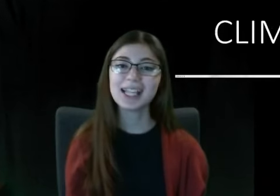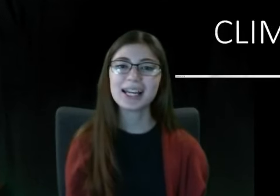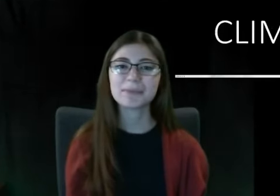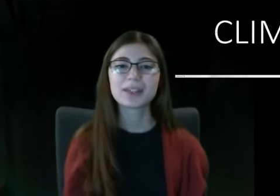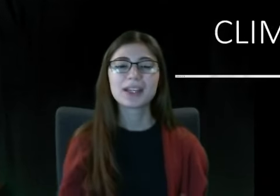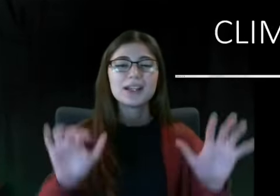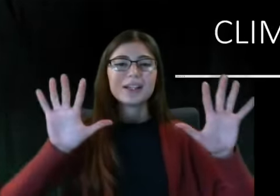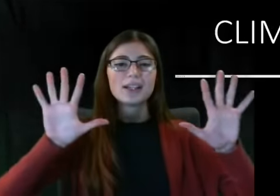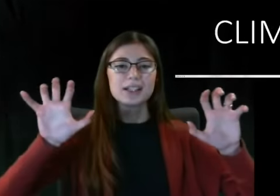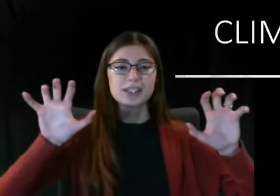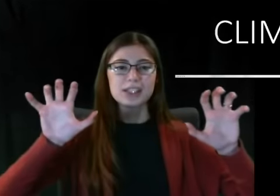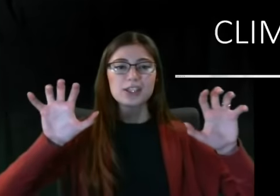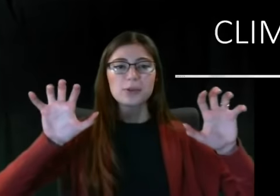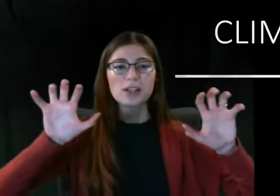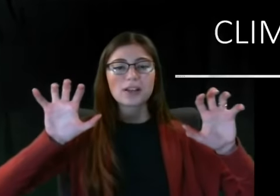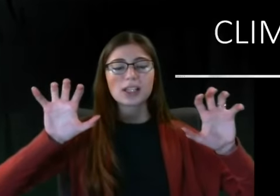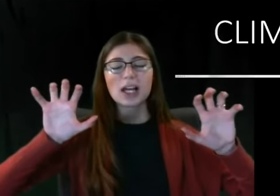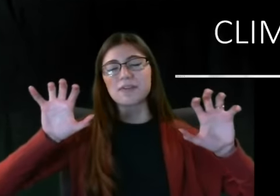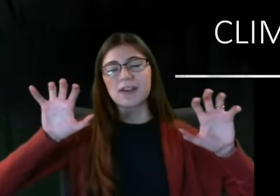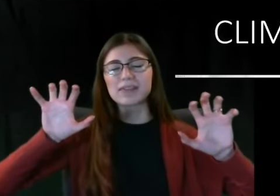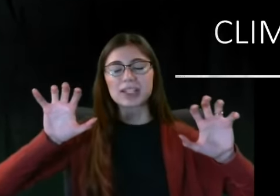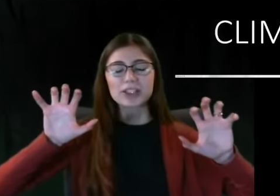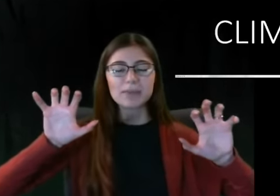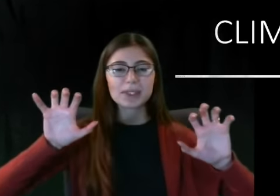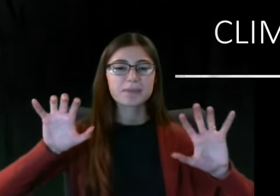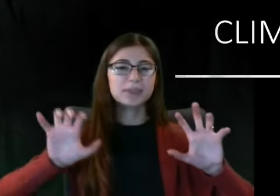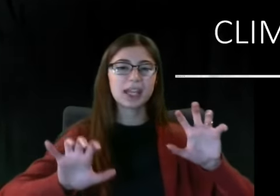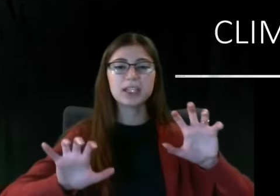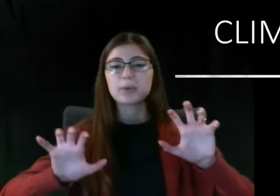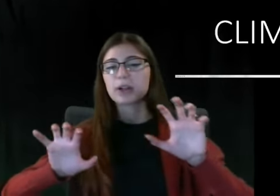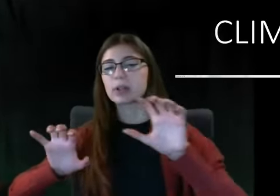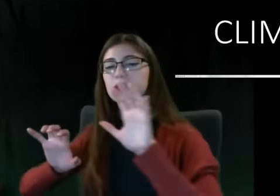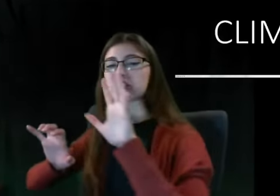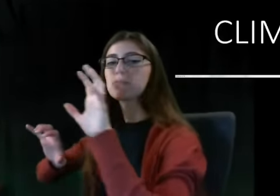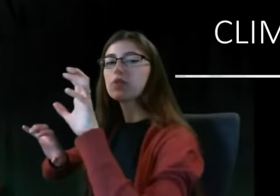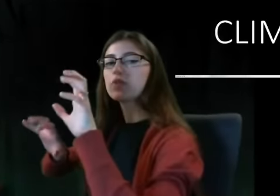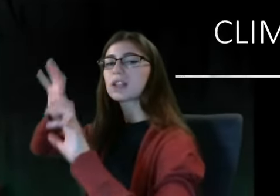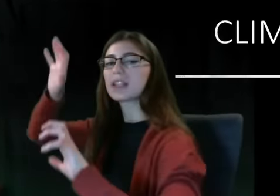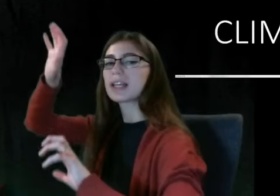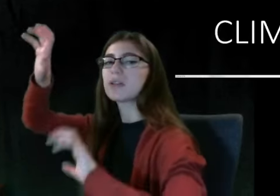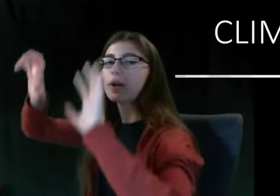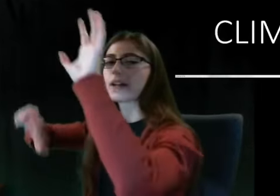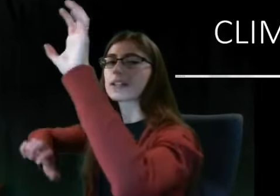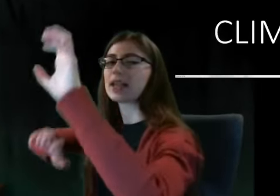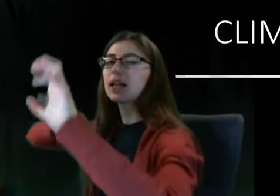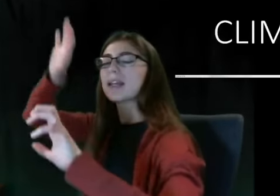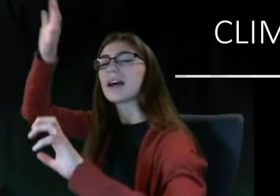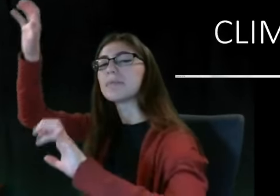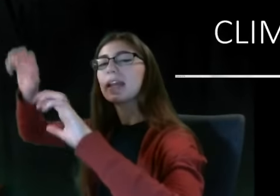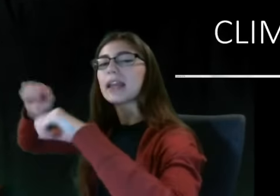Climb. 2 claw 5 hand shapes, and you are going to just move like you are climbing up a